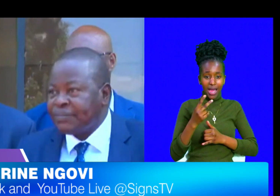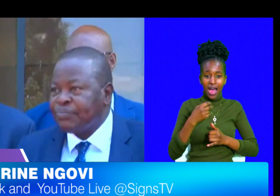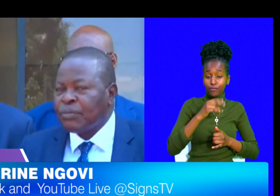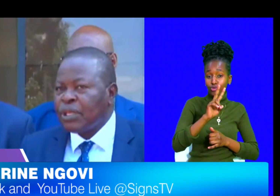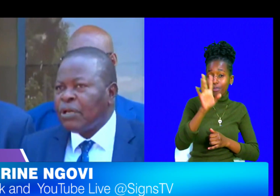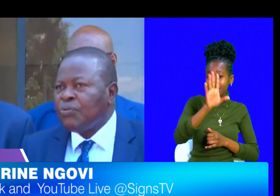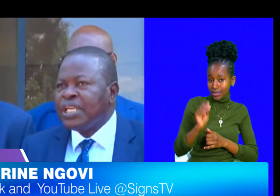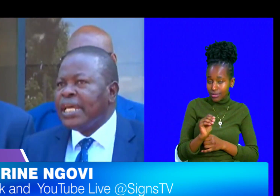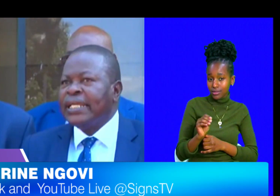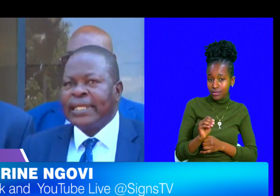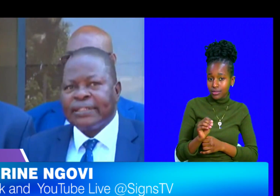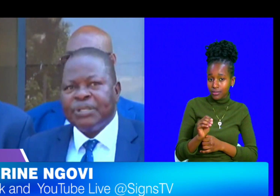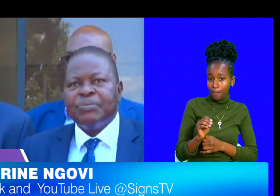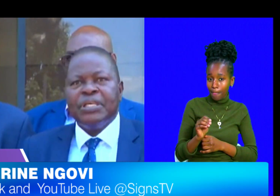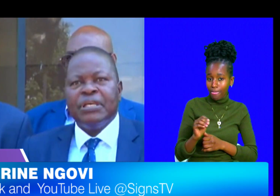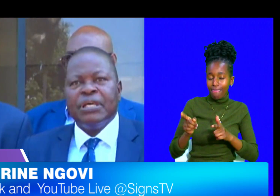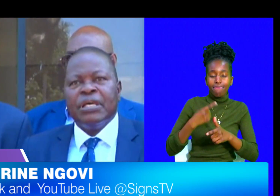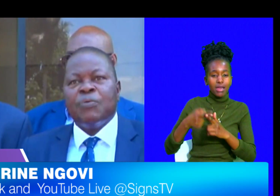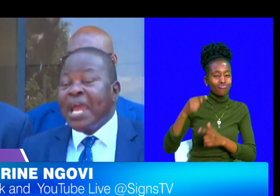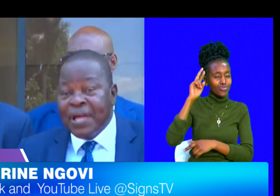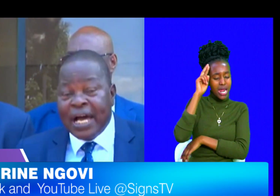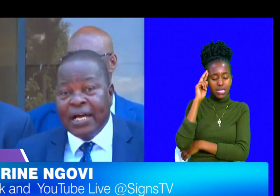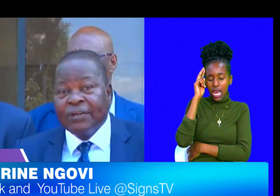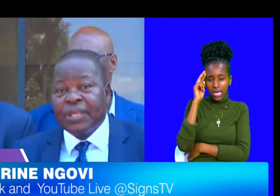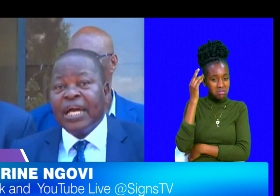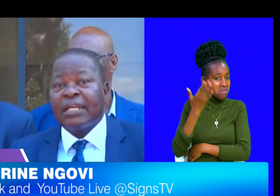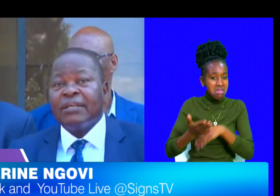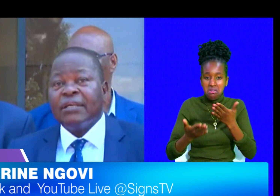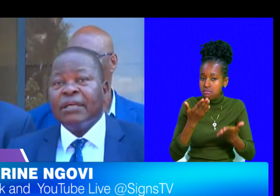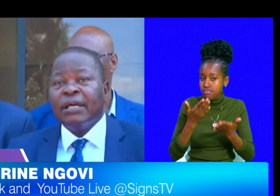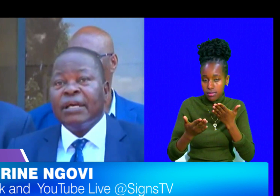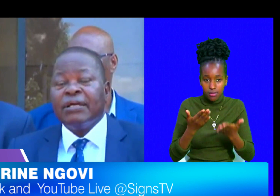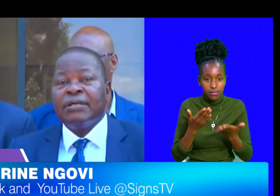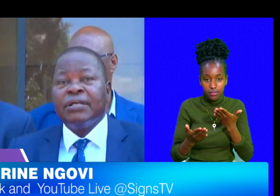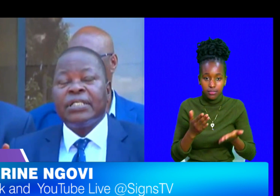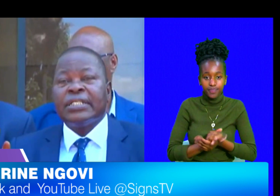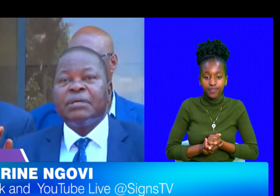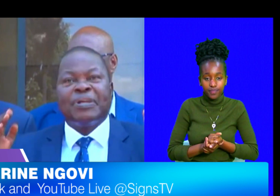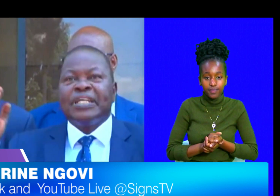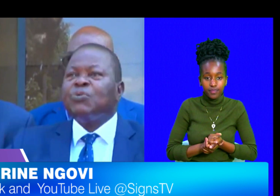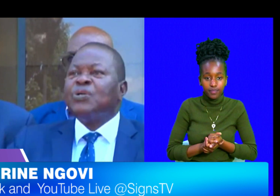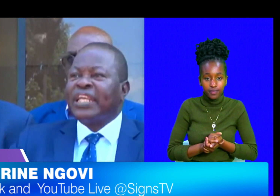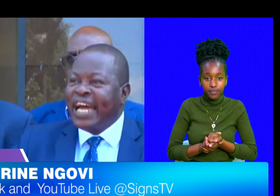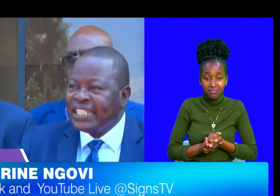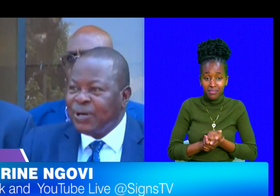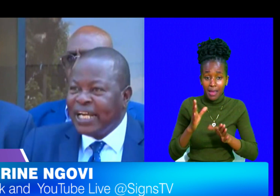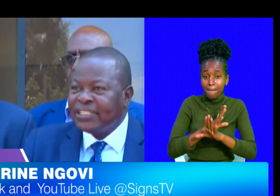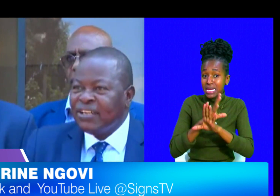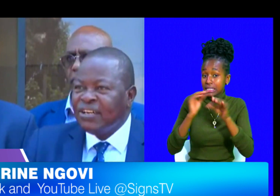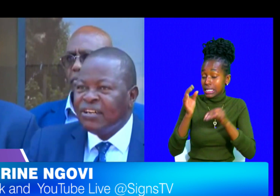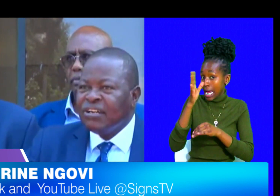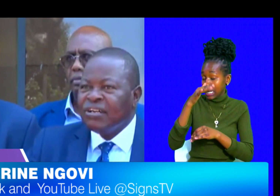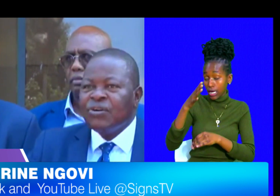2.2%, we realized that maybe whether they are, it is the president who was lying to